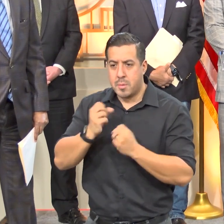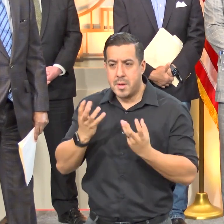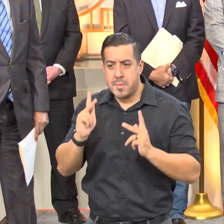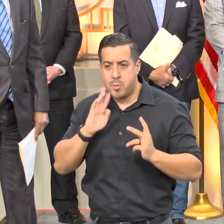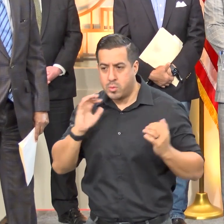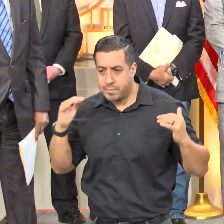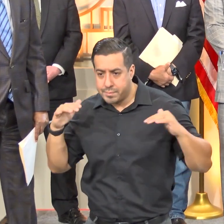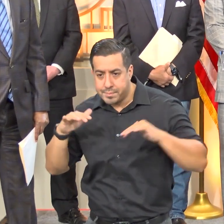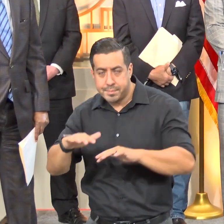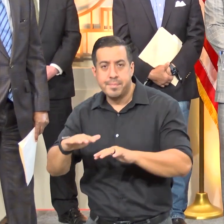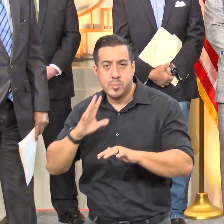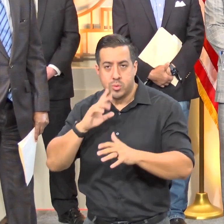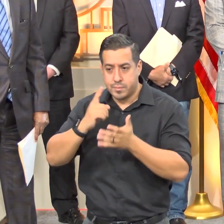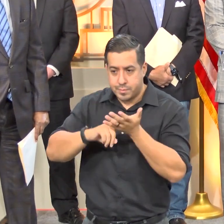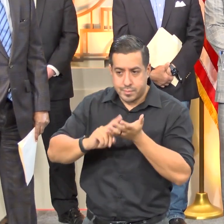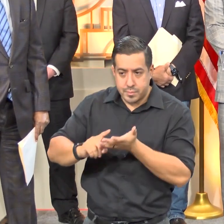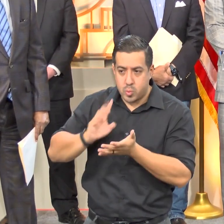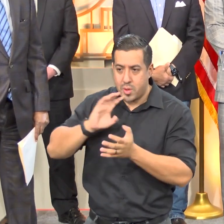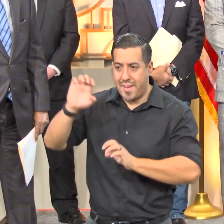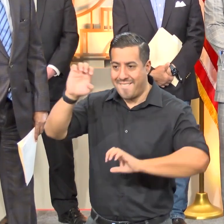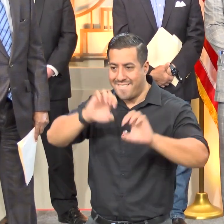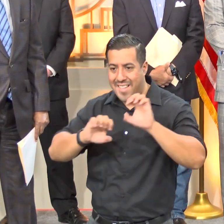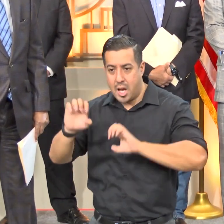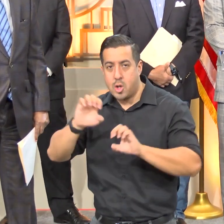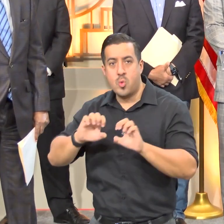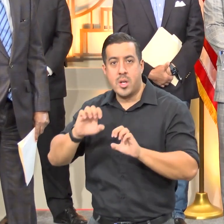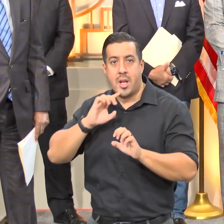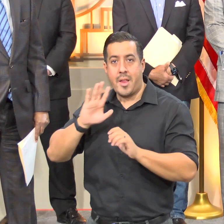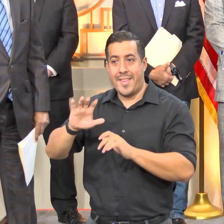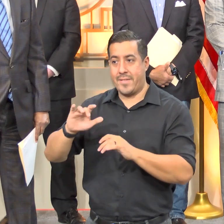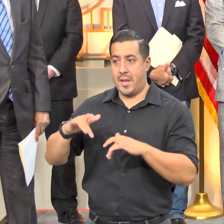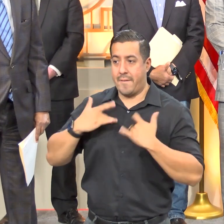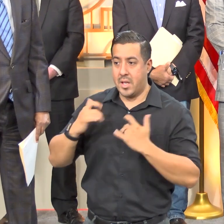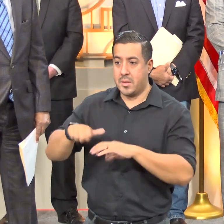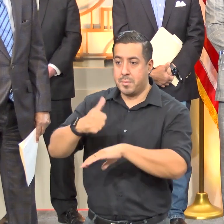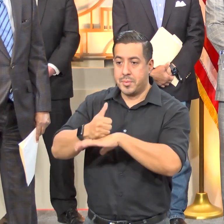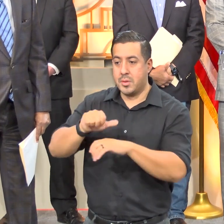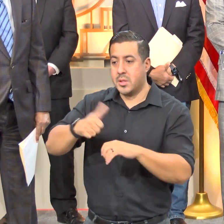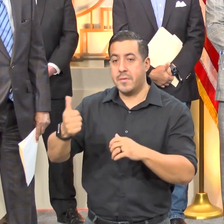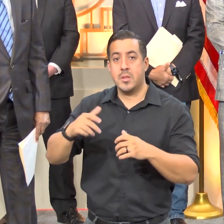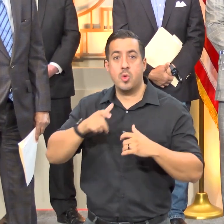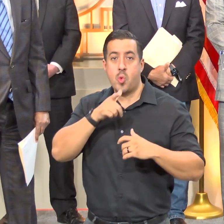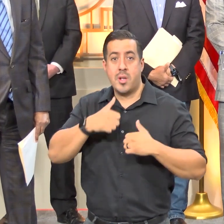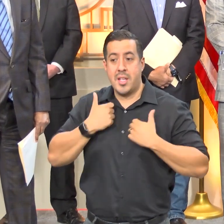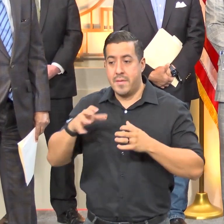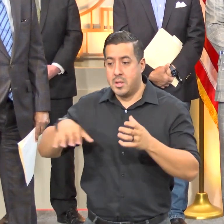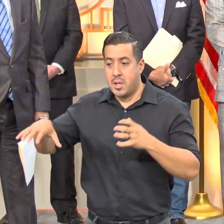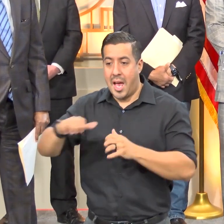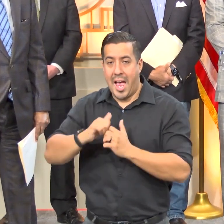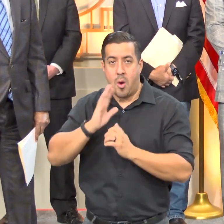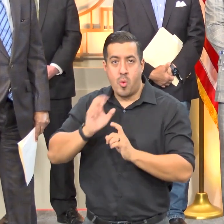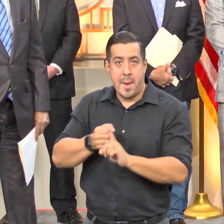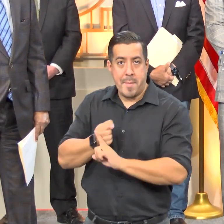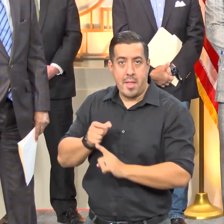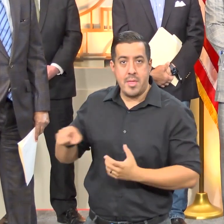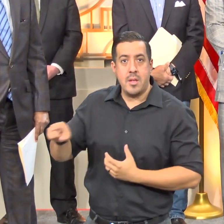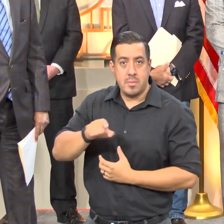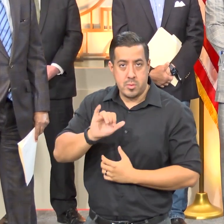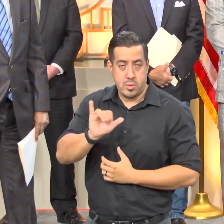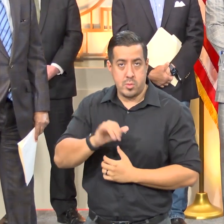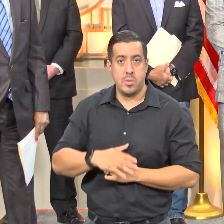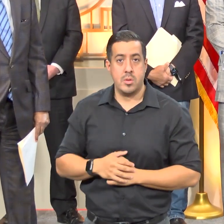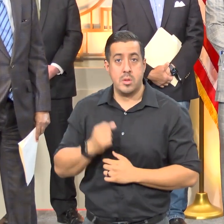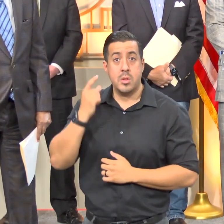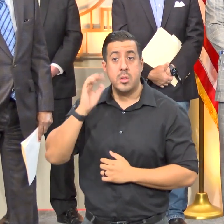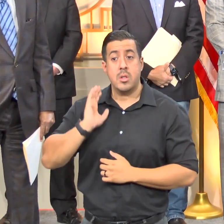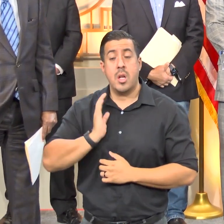as well as evaluate the impact of events on the surrounding neighborhoods. An important goal of the task force